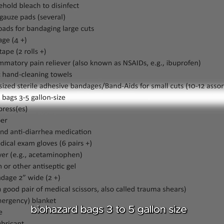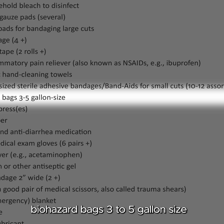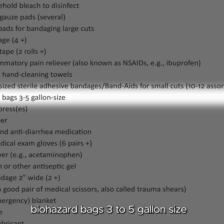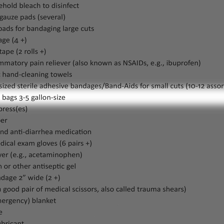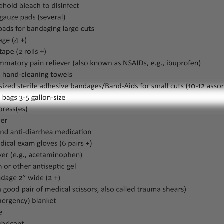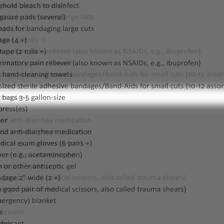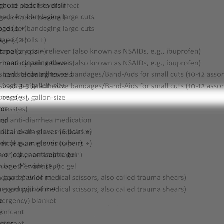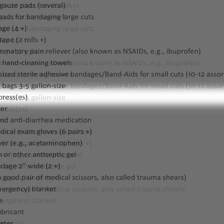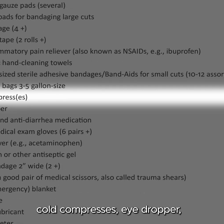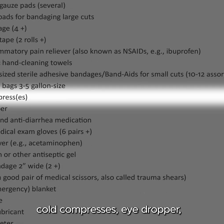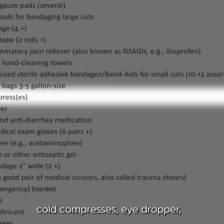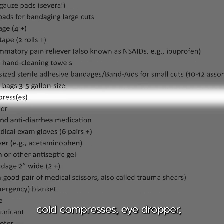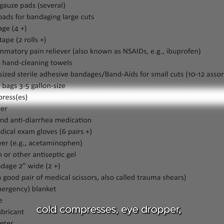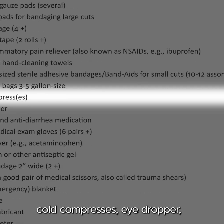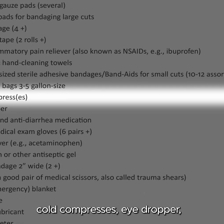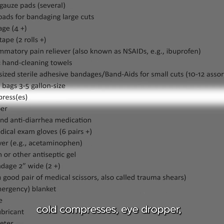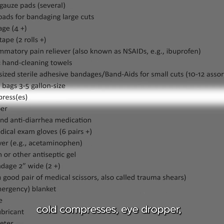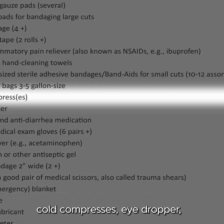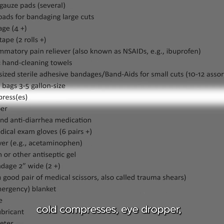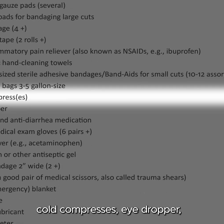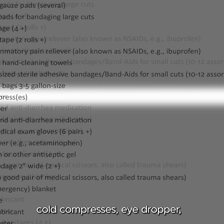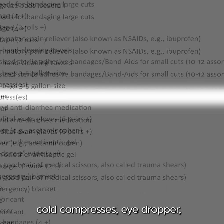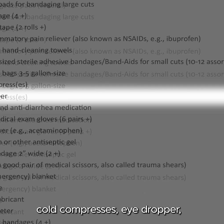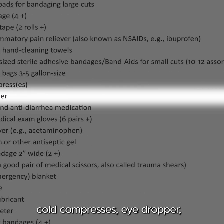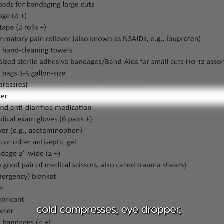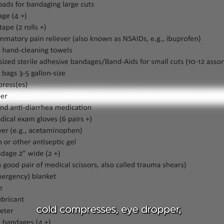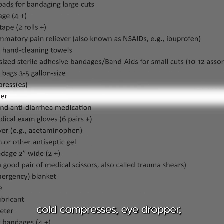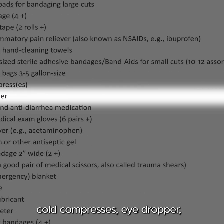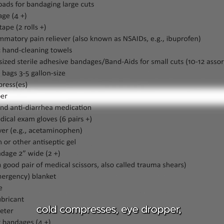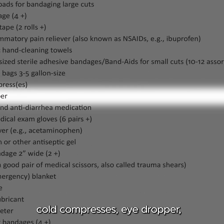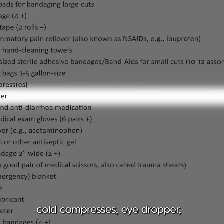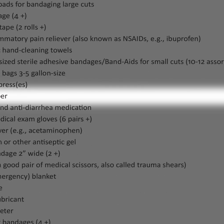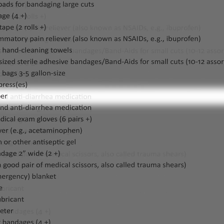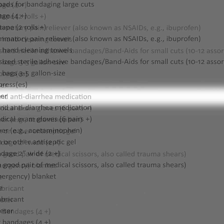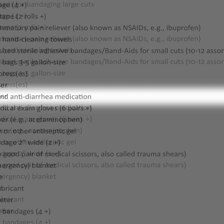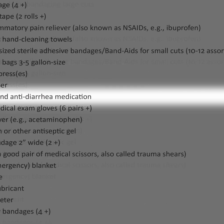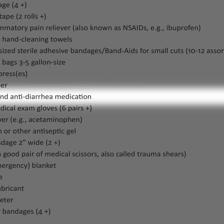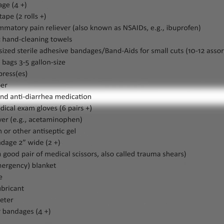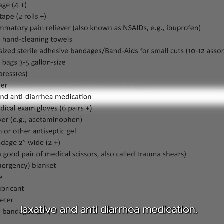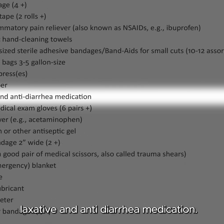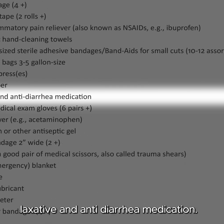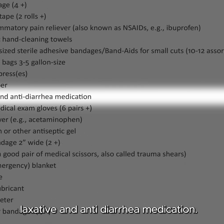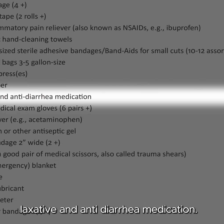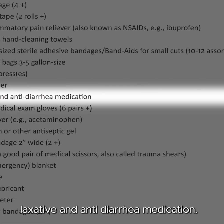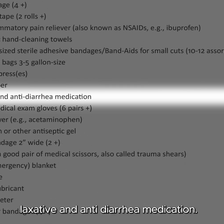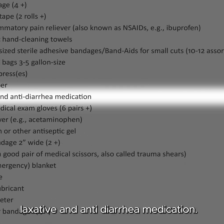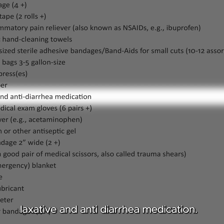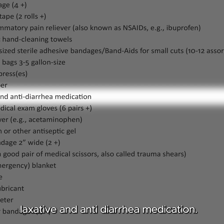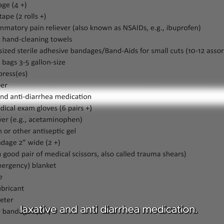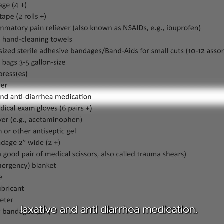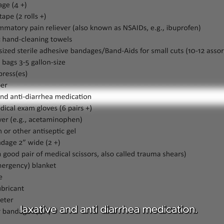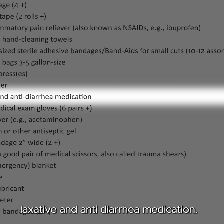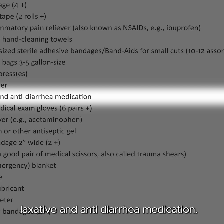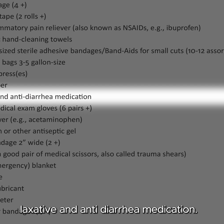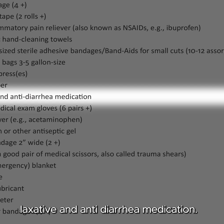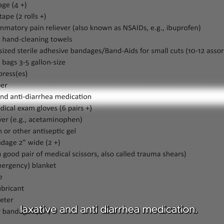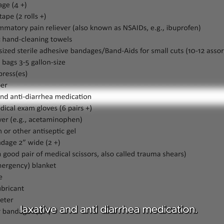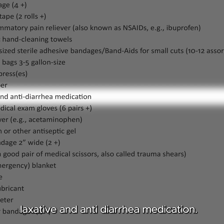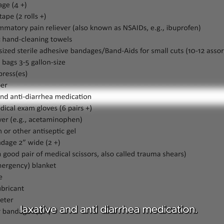size. Cold compresses. Eyedropper. Laxative and anti-diarrhea